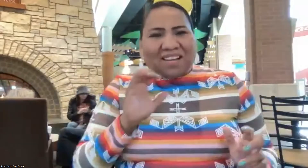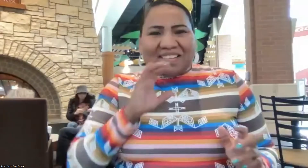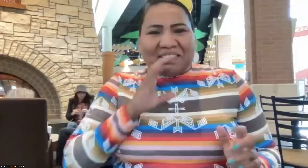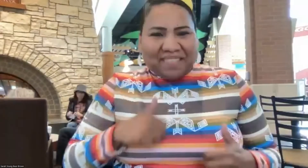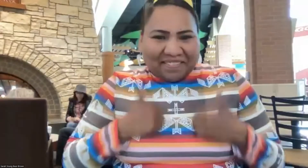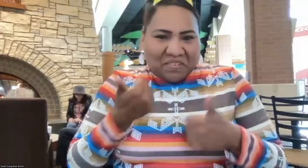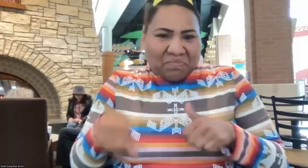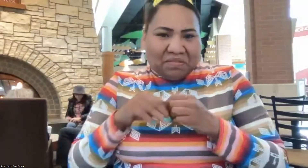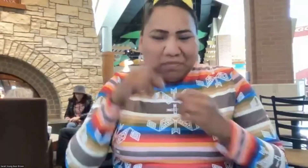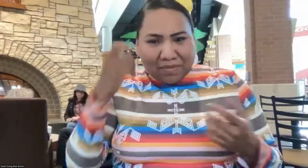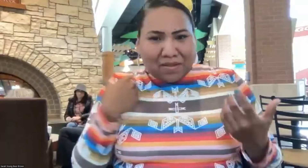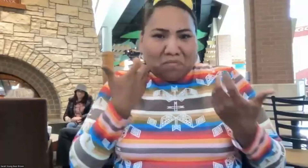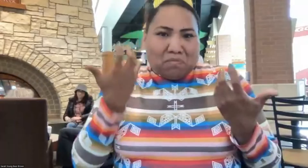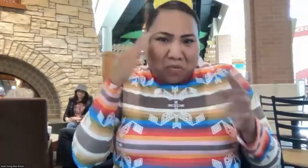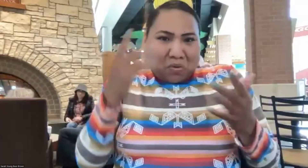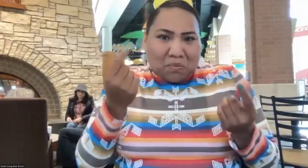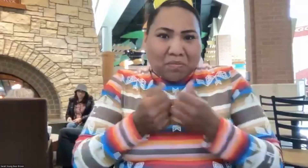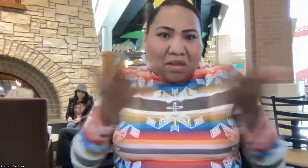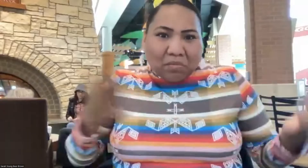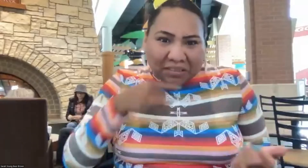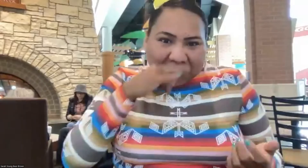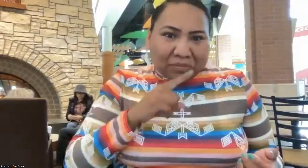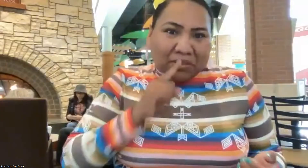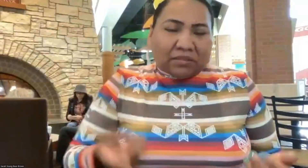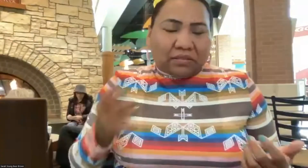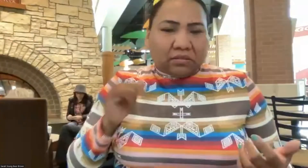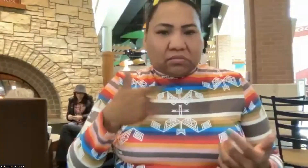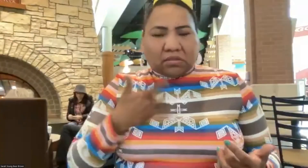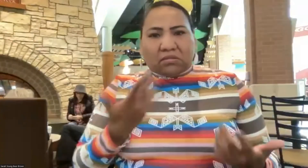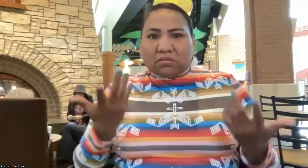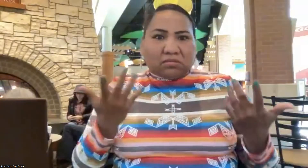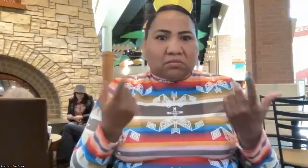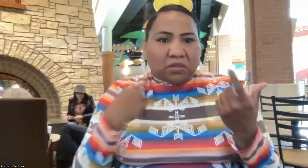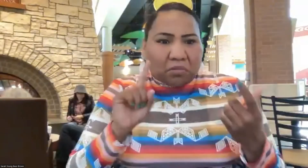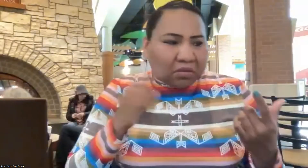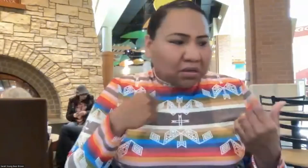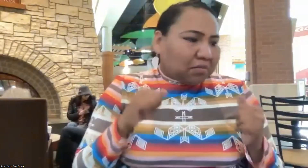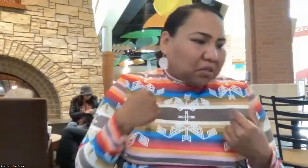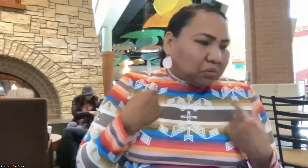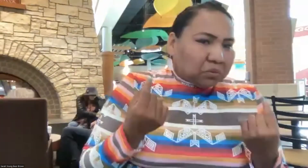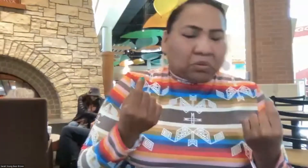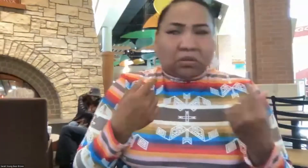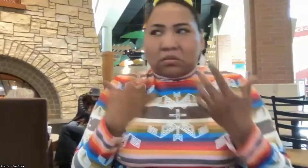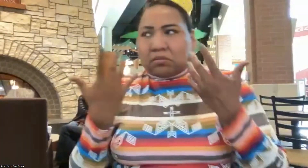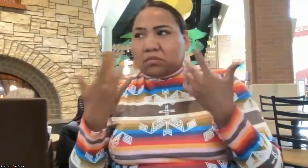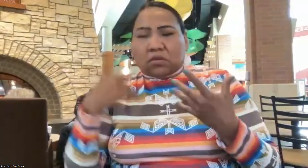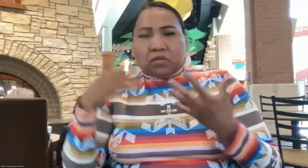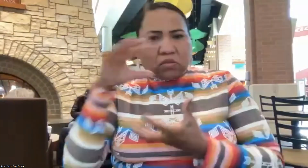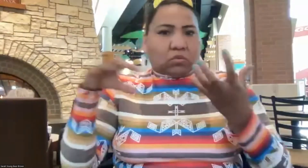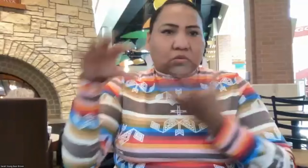And I didn't want to live anymore. I felt like my reason to live was gone because I didn't know what I was going to